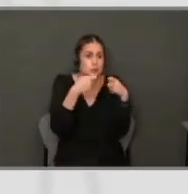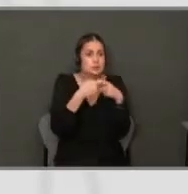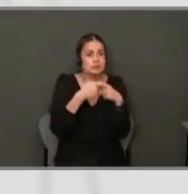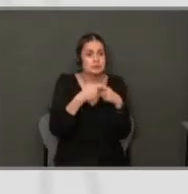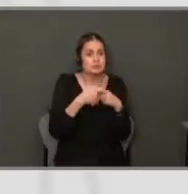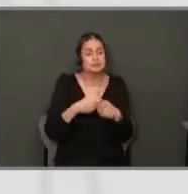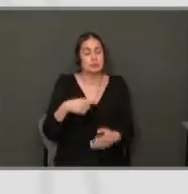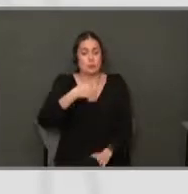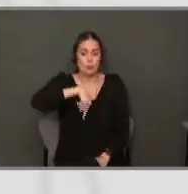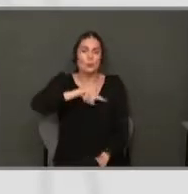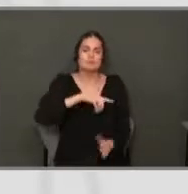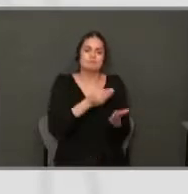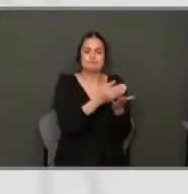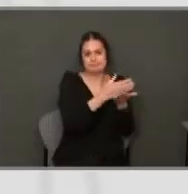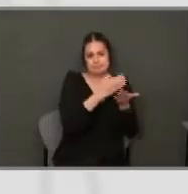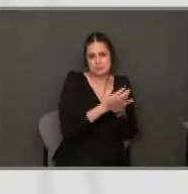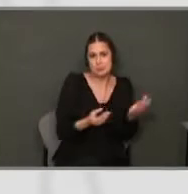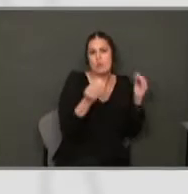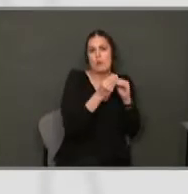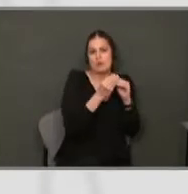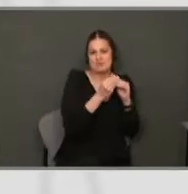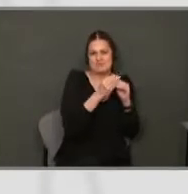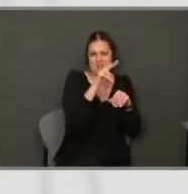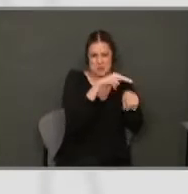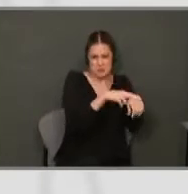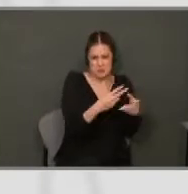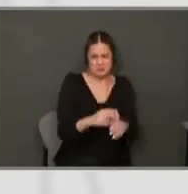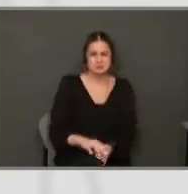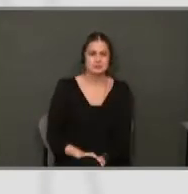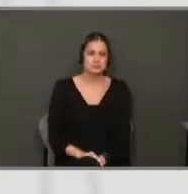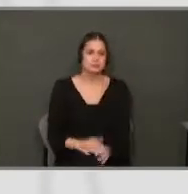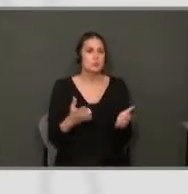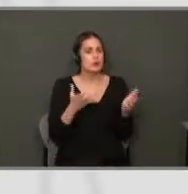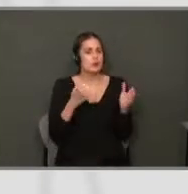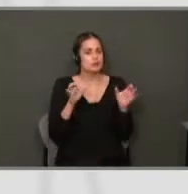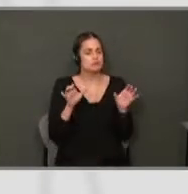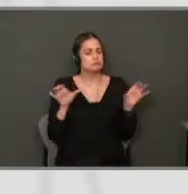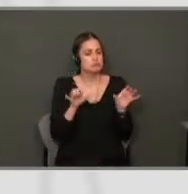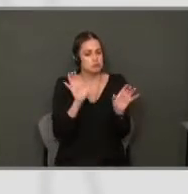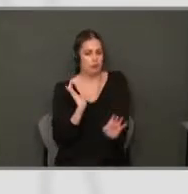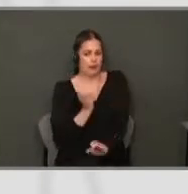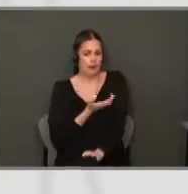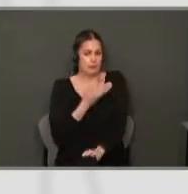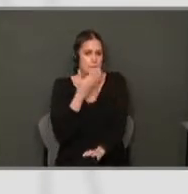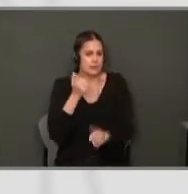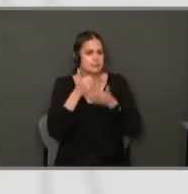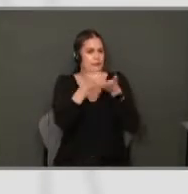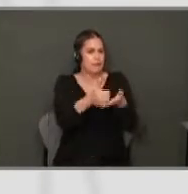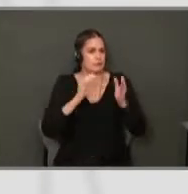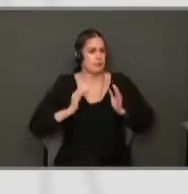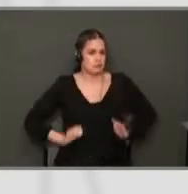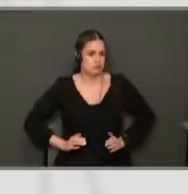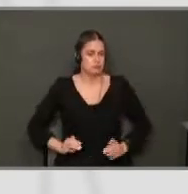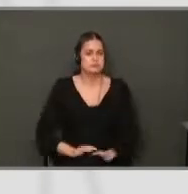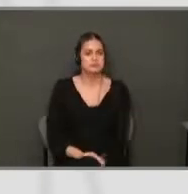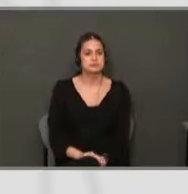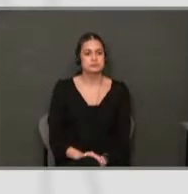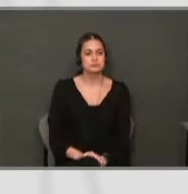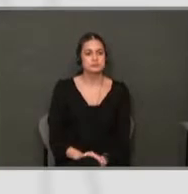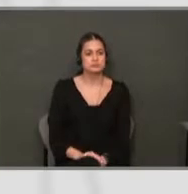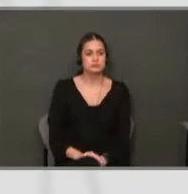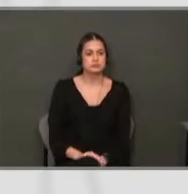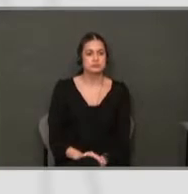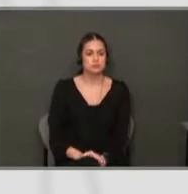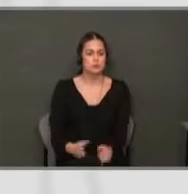extraordinarily unexpected revenue. So we're doing our part with the customers. And so A lot